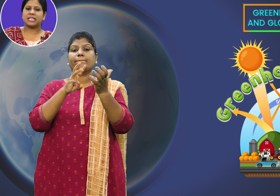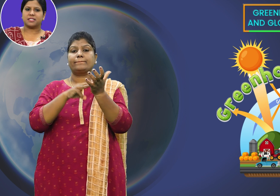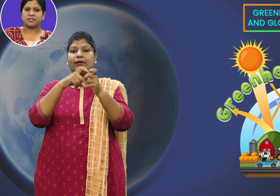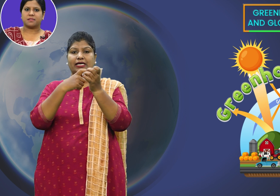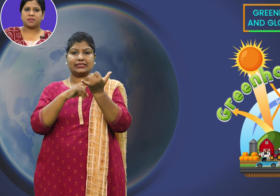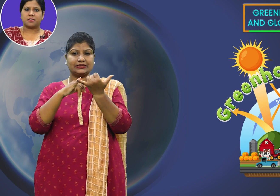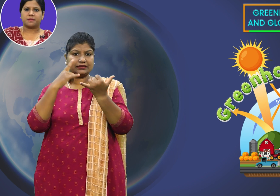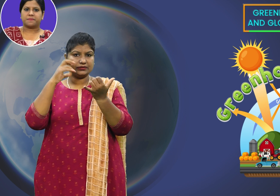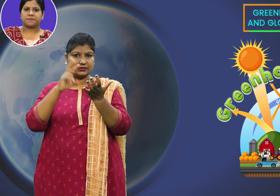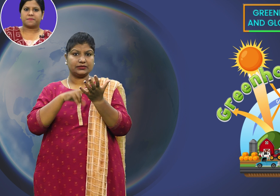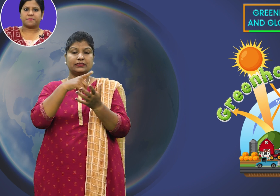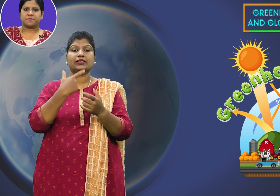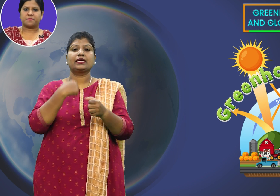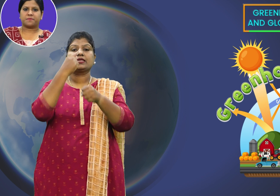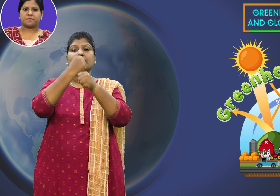greenhouse gases.